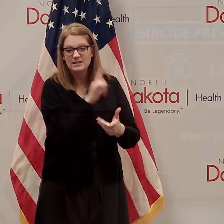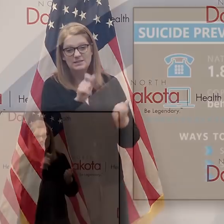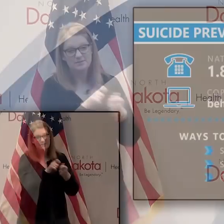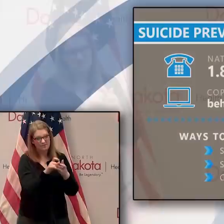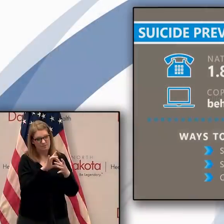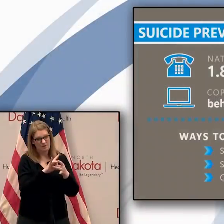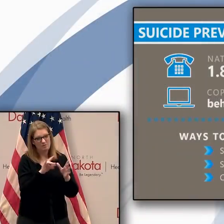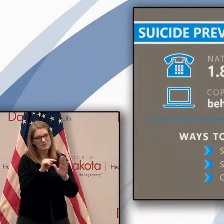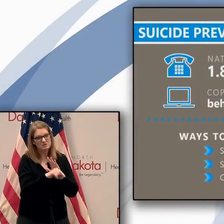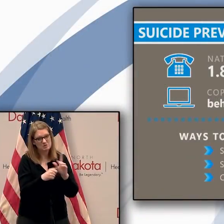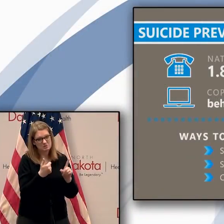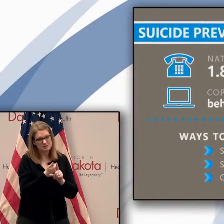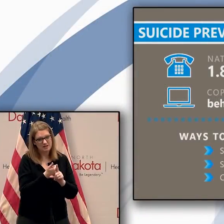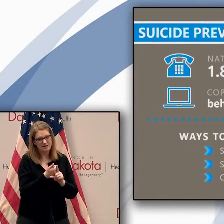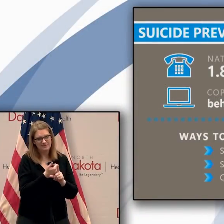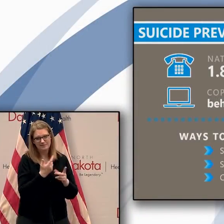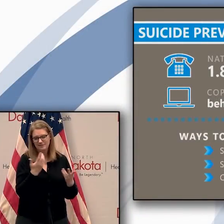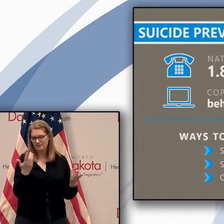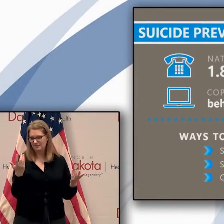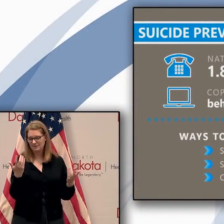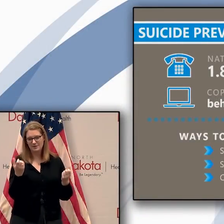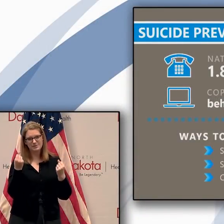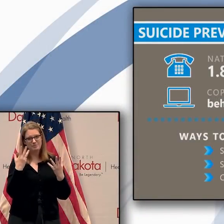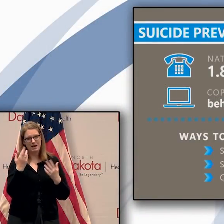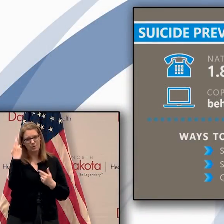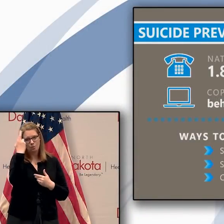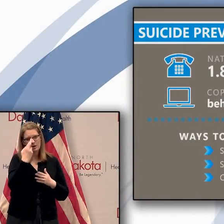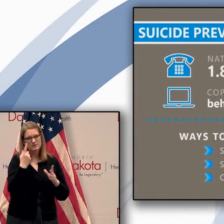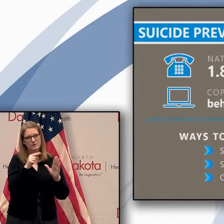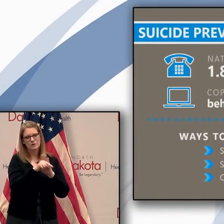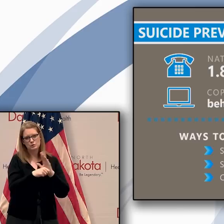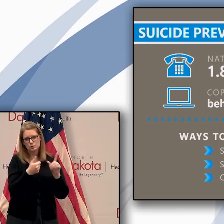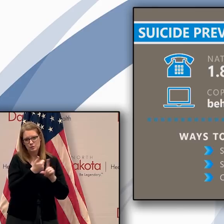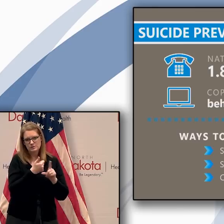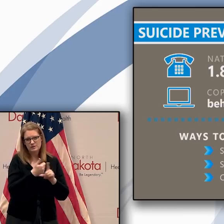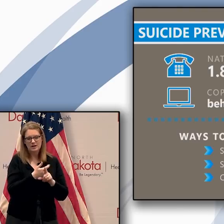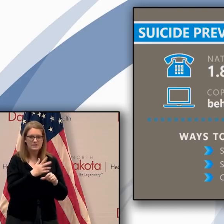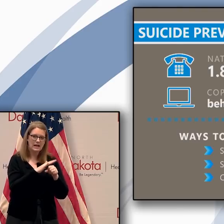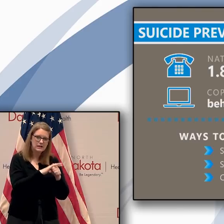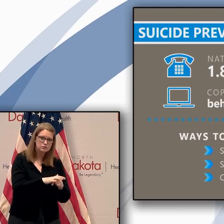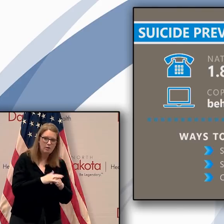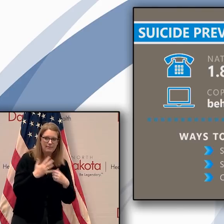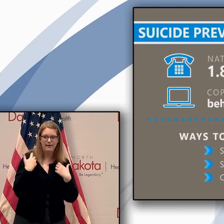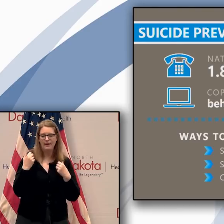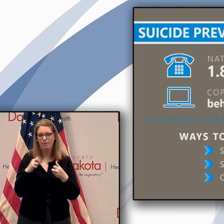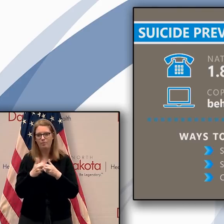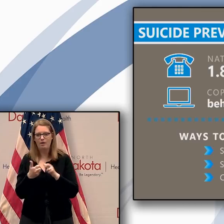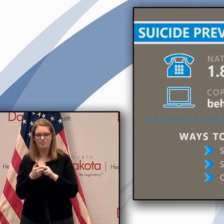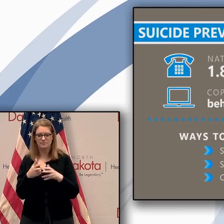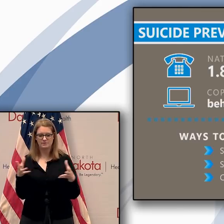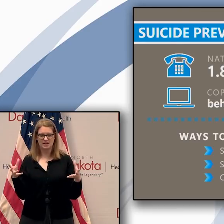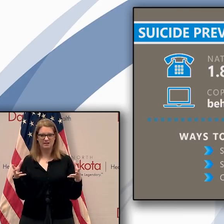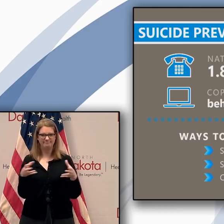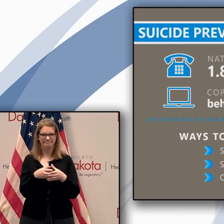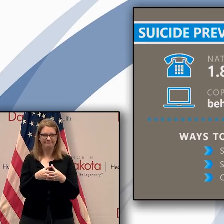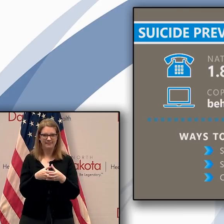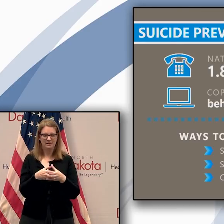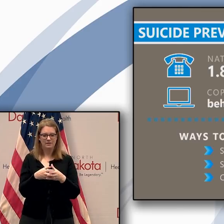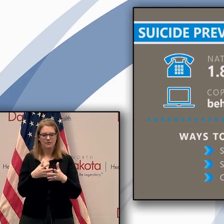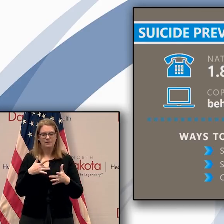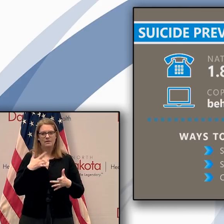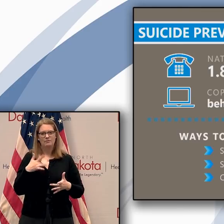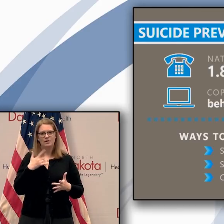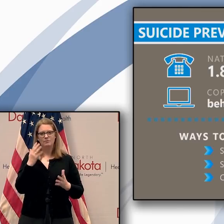no single cause for suicide. It most often occurs when stressors and health issues converge to create an experience of hopelessness